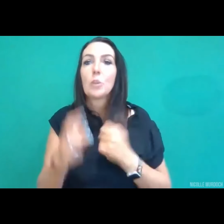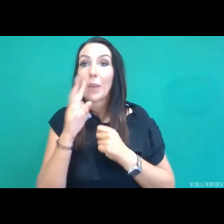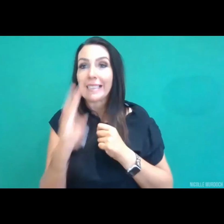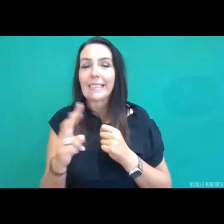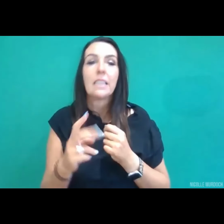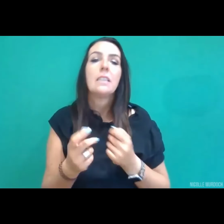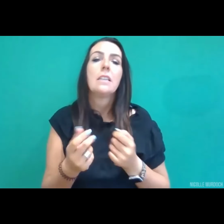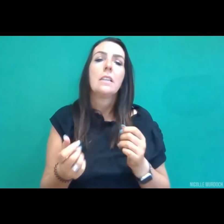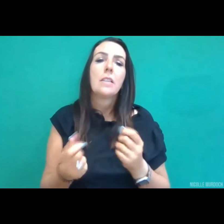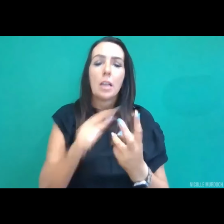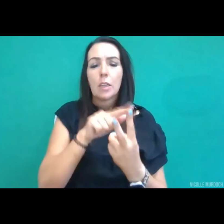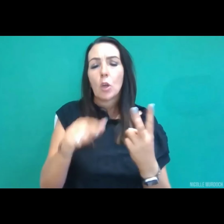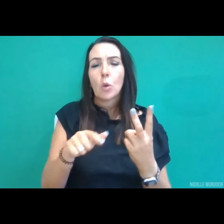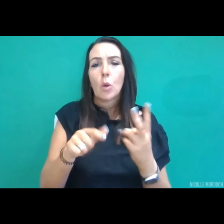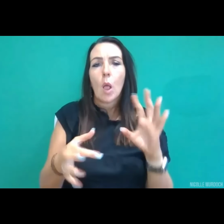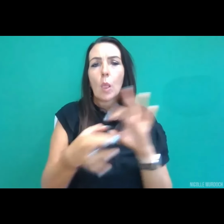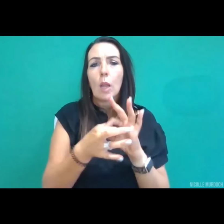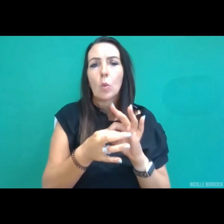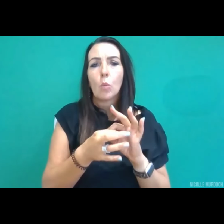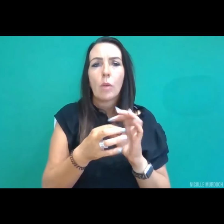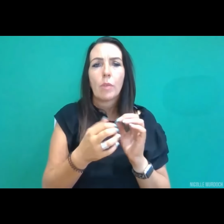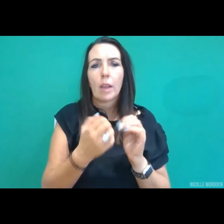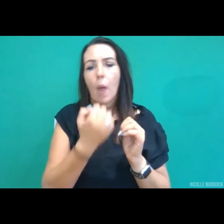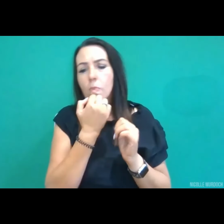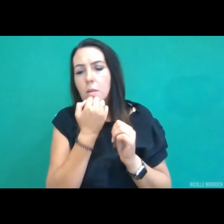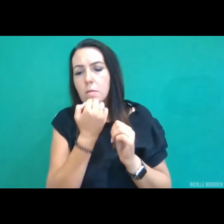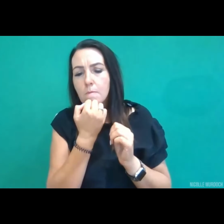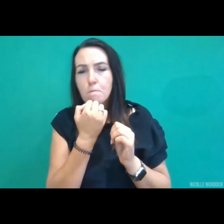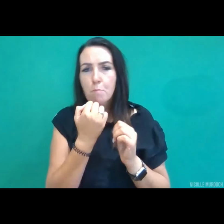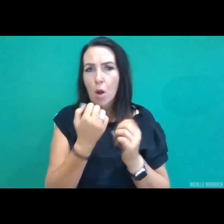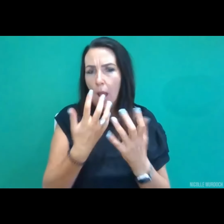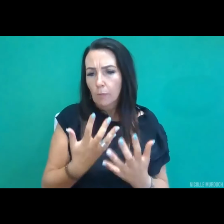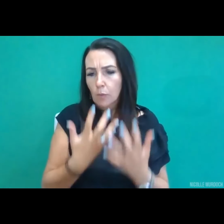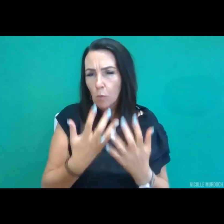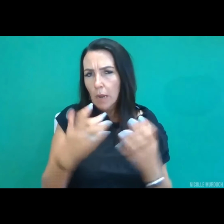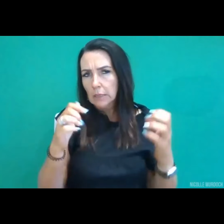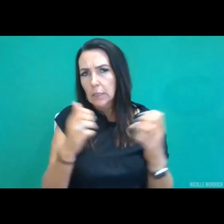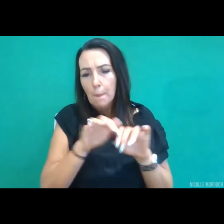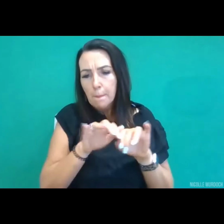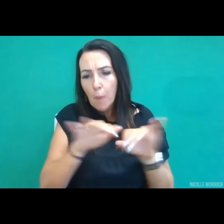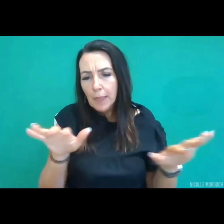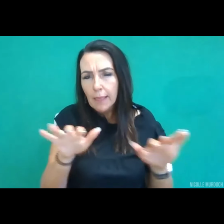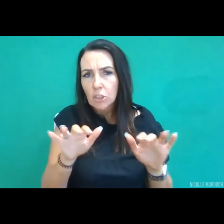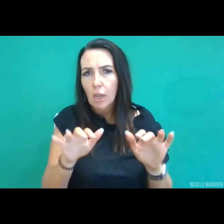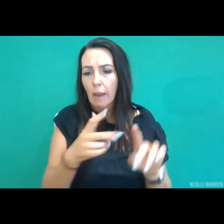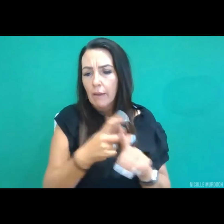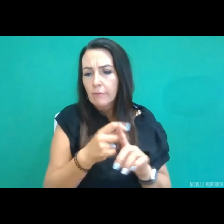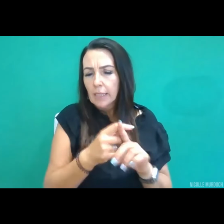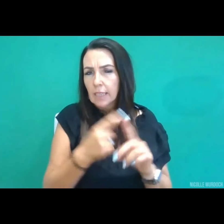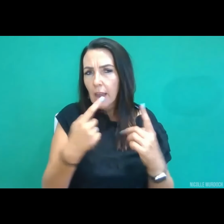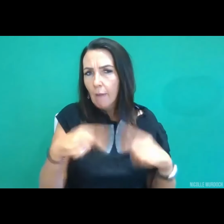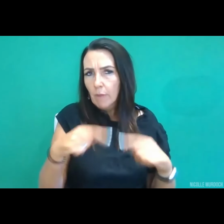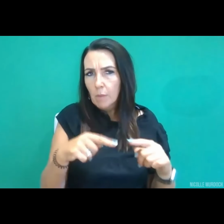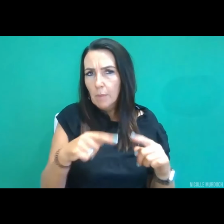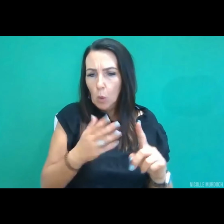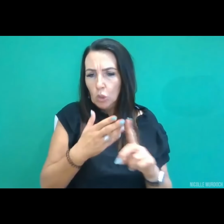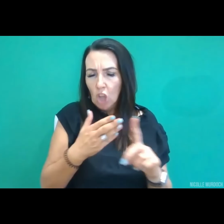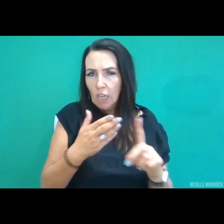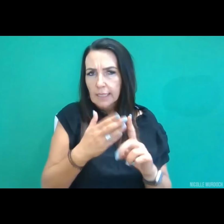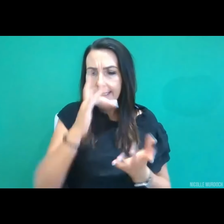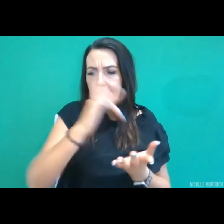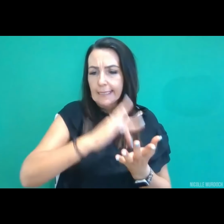about, given the population and concentration of cases at the moment, will the vaccine only be available or targeted in